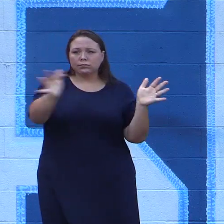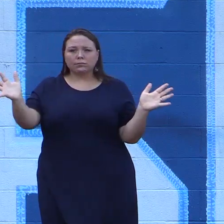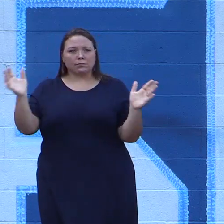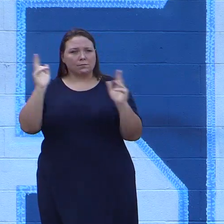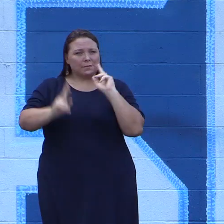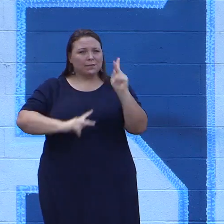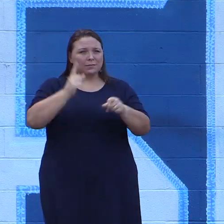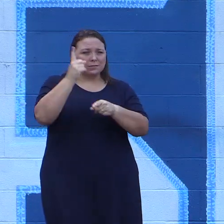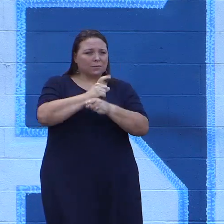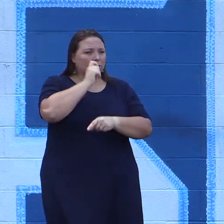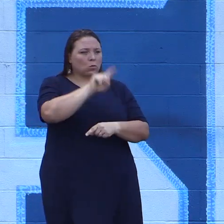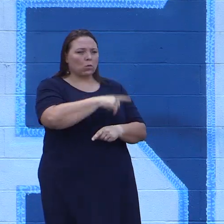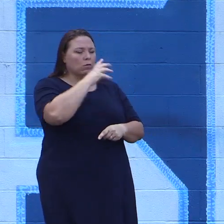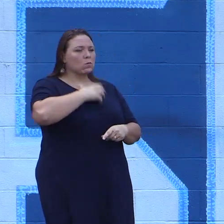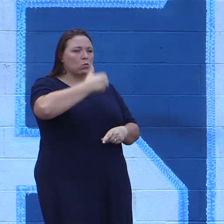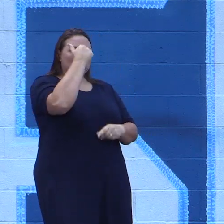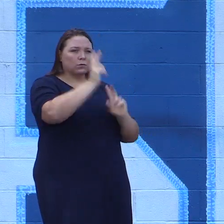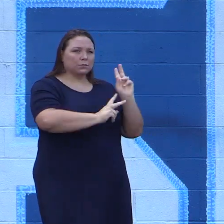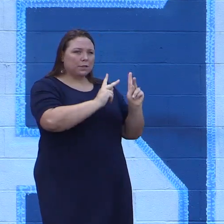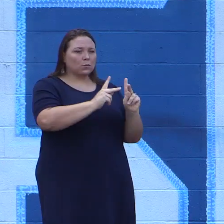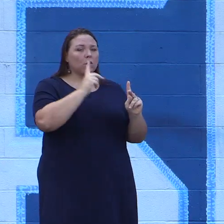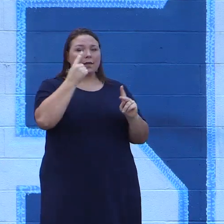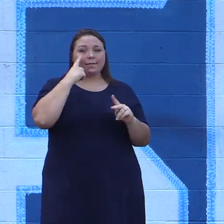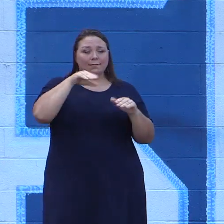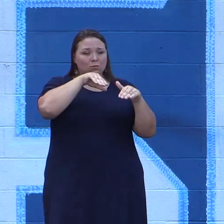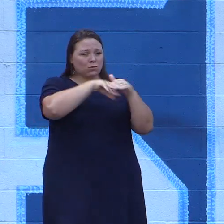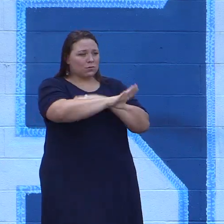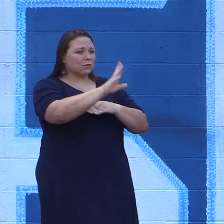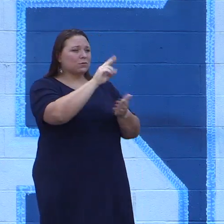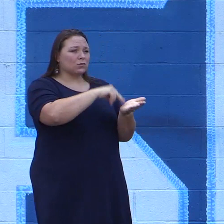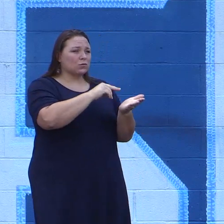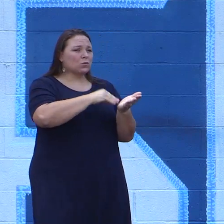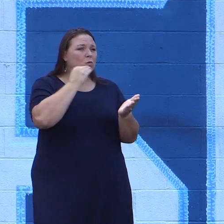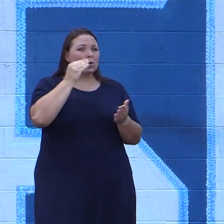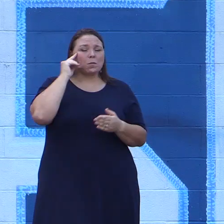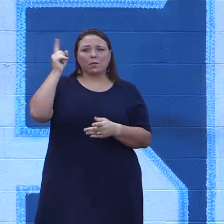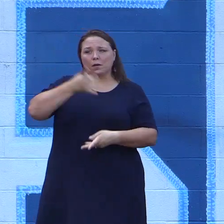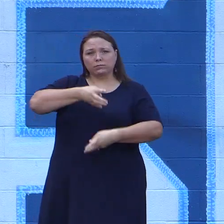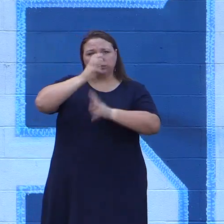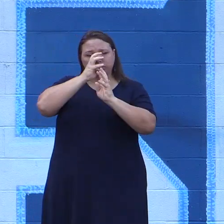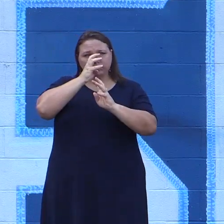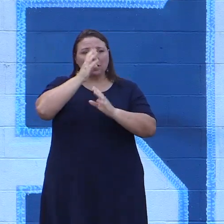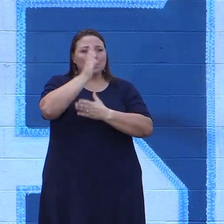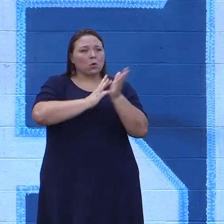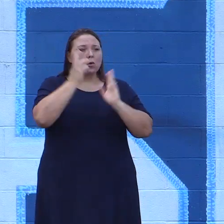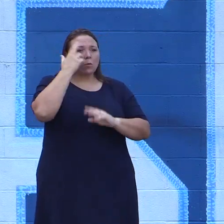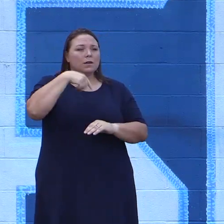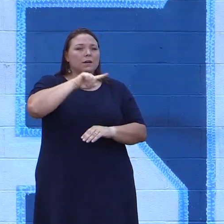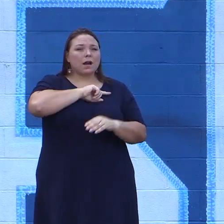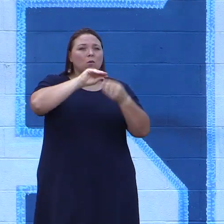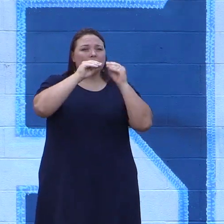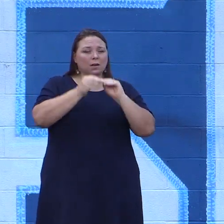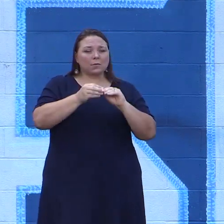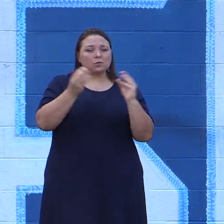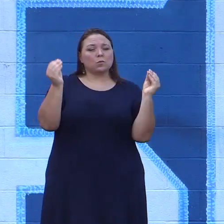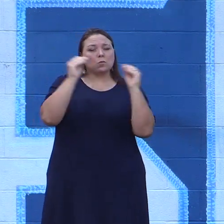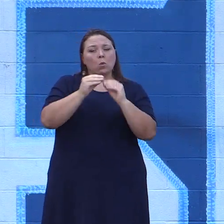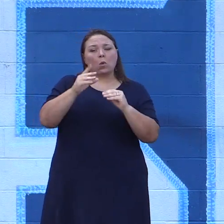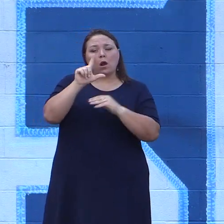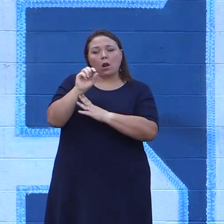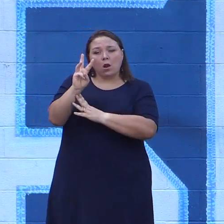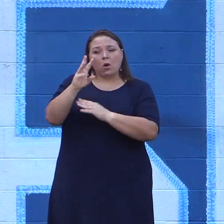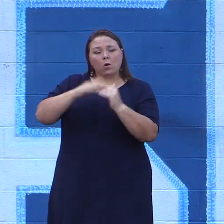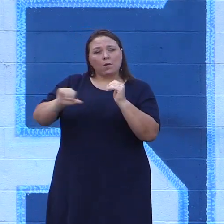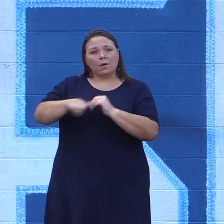So going into a nursing home, I think the state has been very diligent. I think part of the reason our mortality rate in the state is lower than most places is